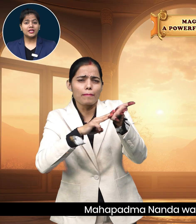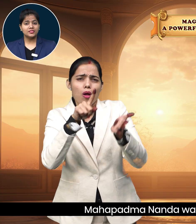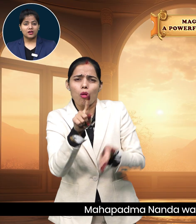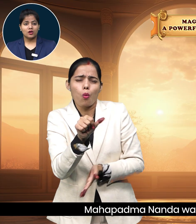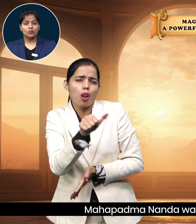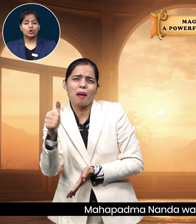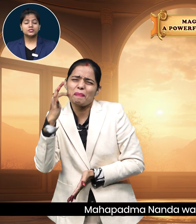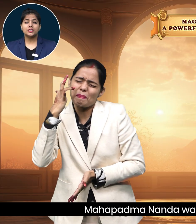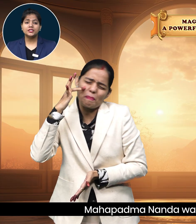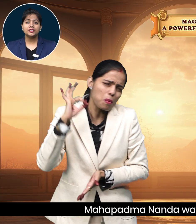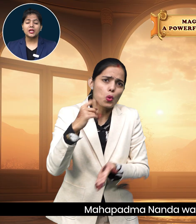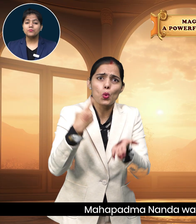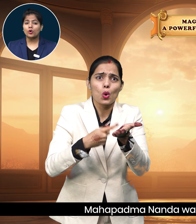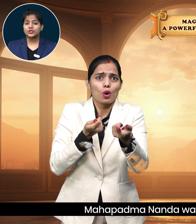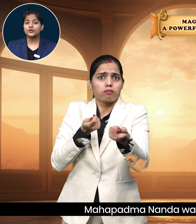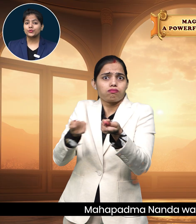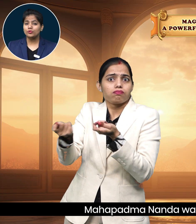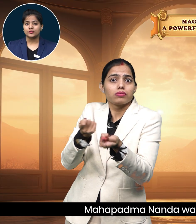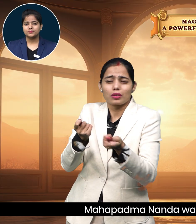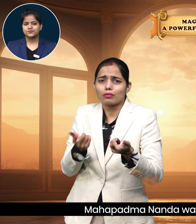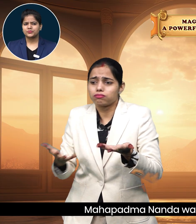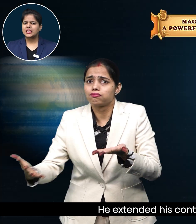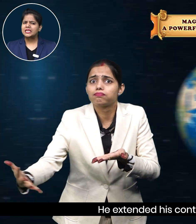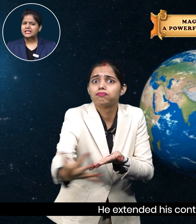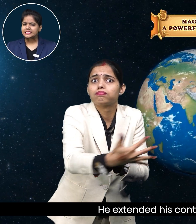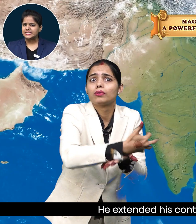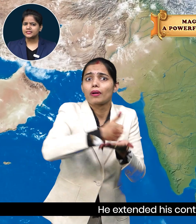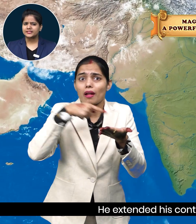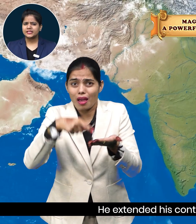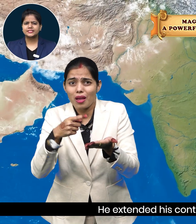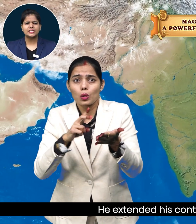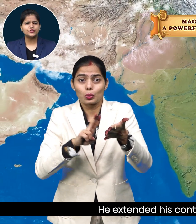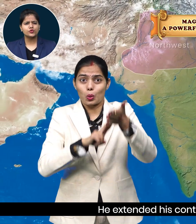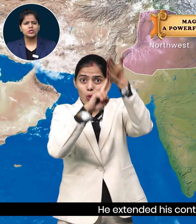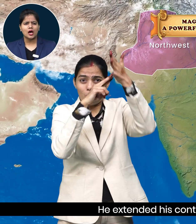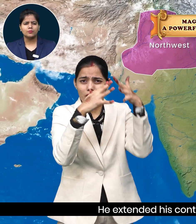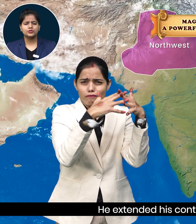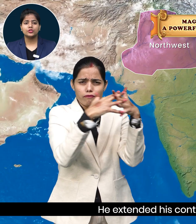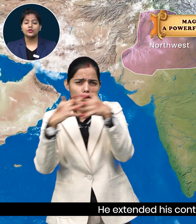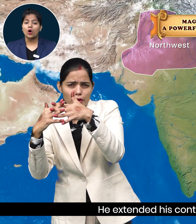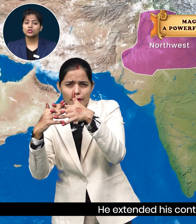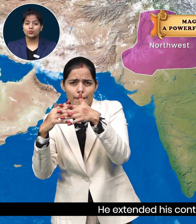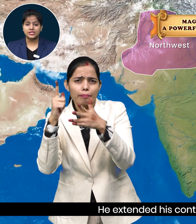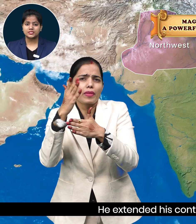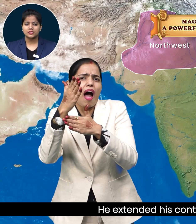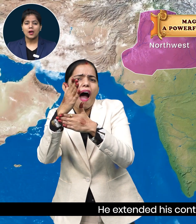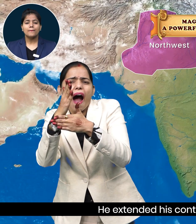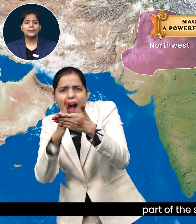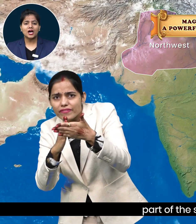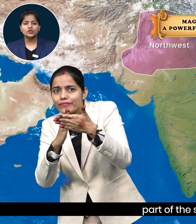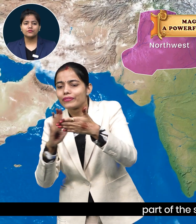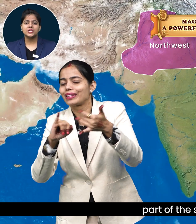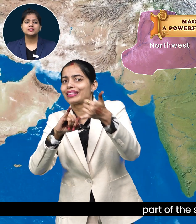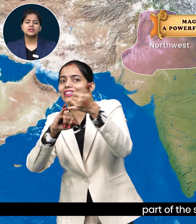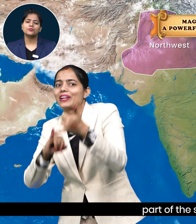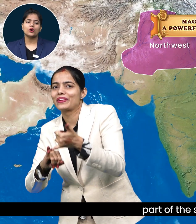Mahapadma Nanda was another important ruler. He extended his control up to the northwest